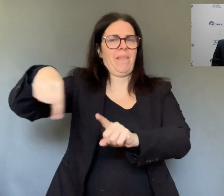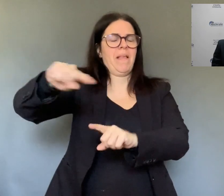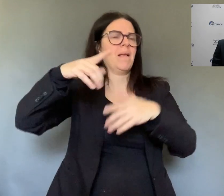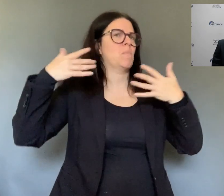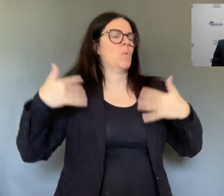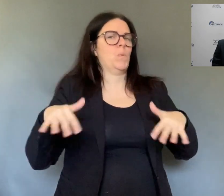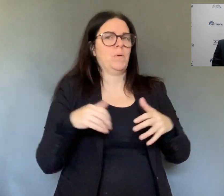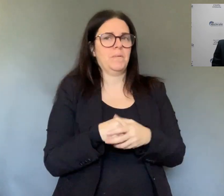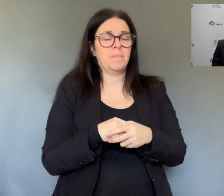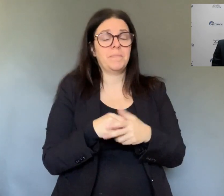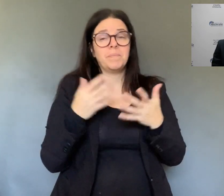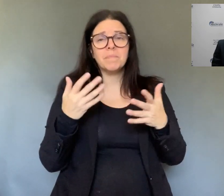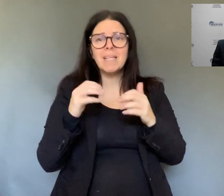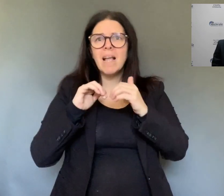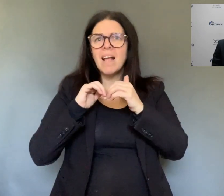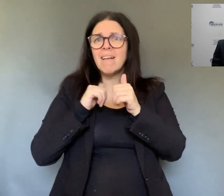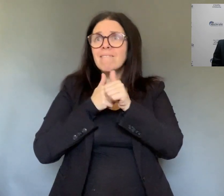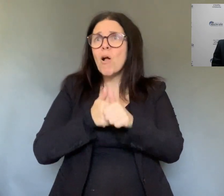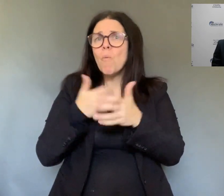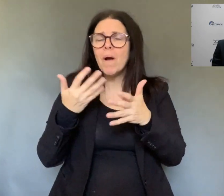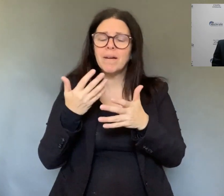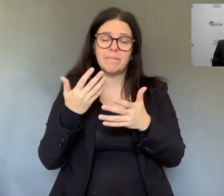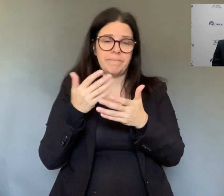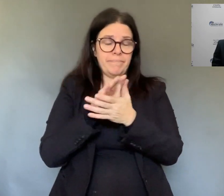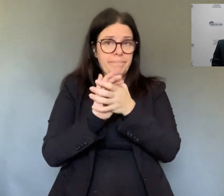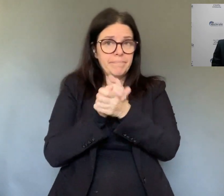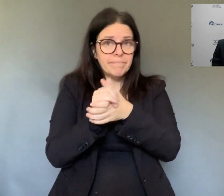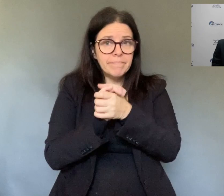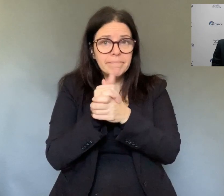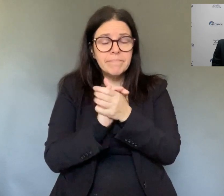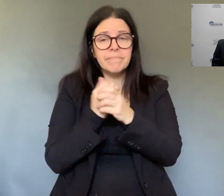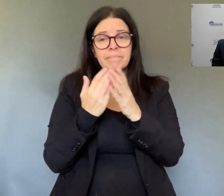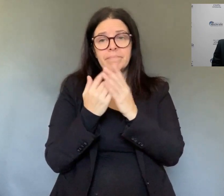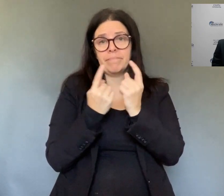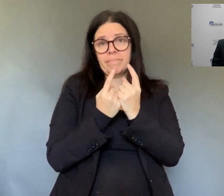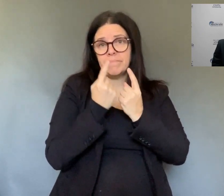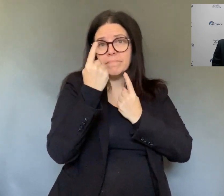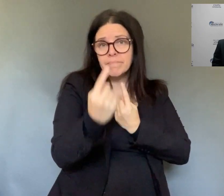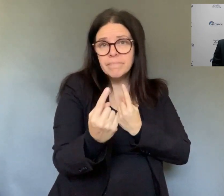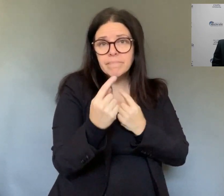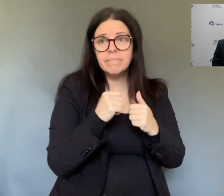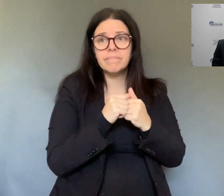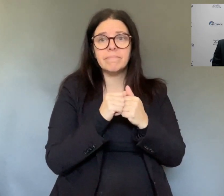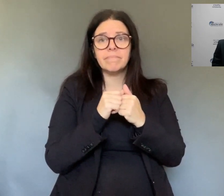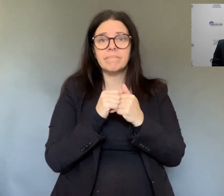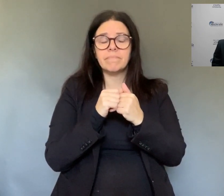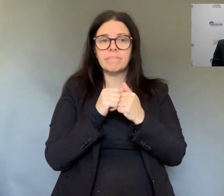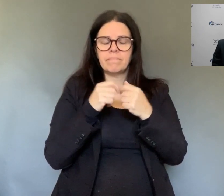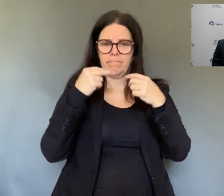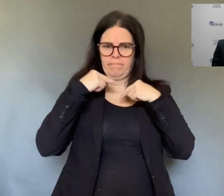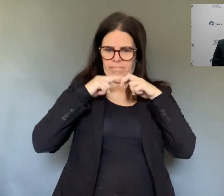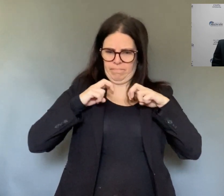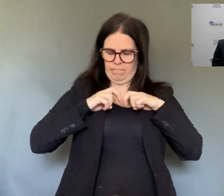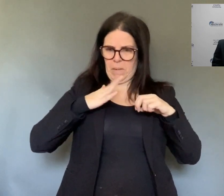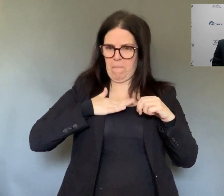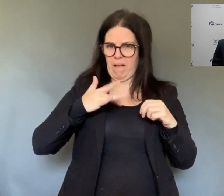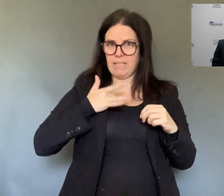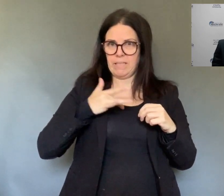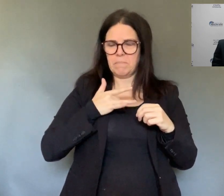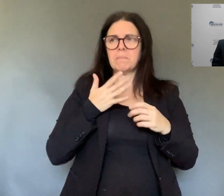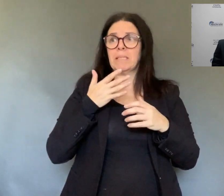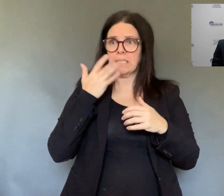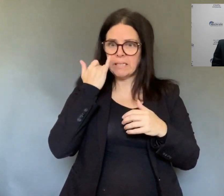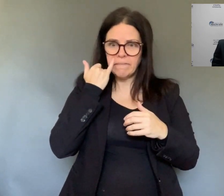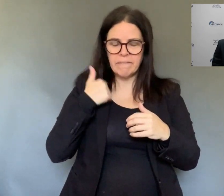as hand hygiene, monitoring for any symptoms, practicing physical distancing, and limiting close contact with